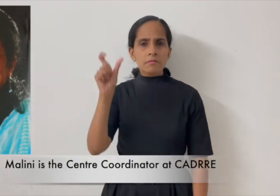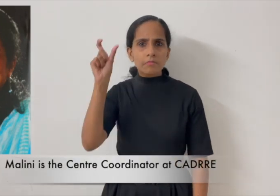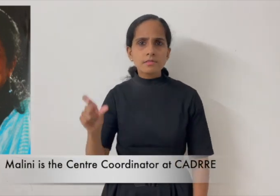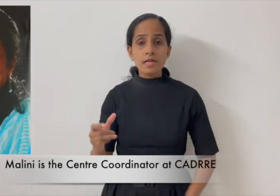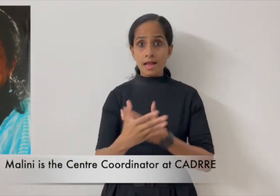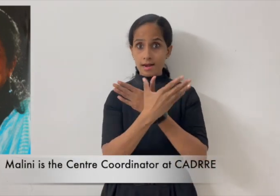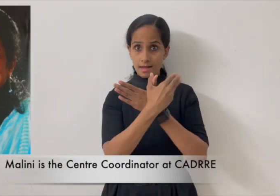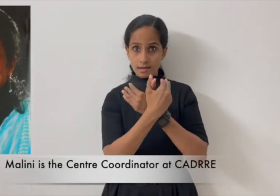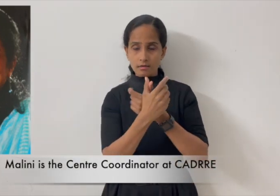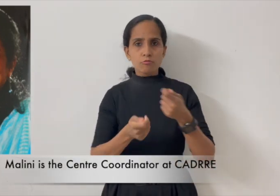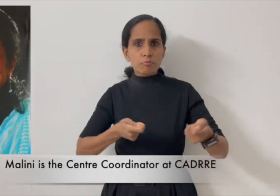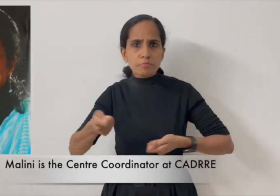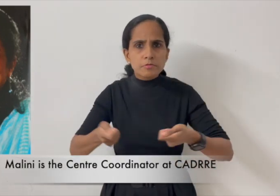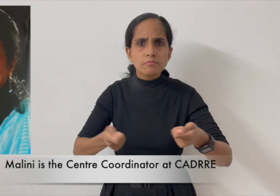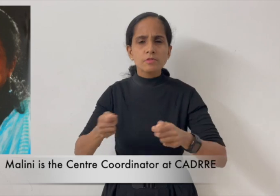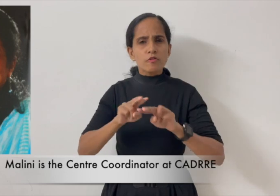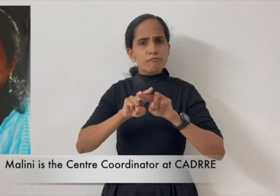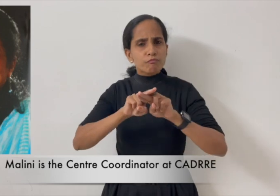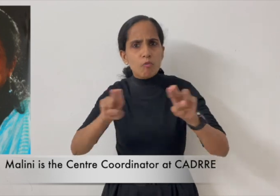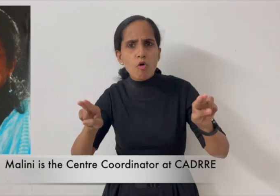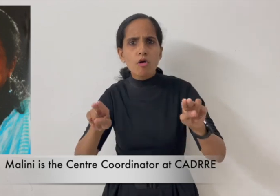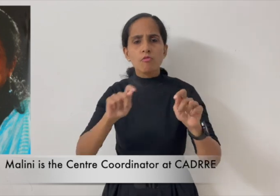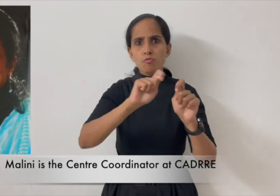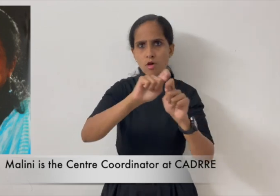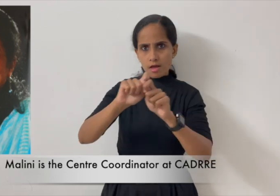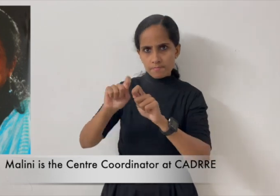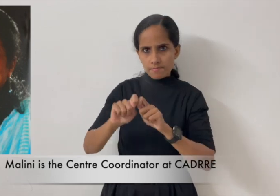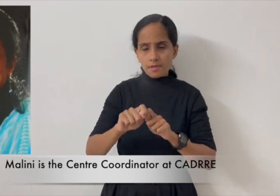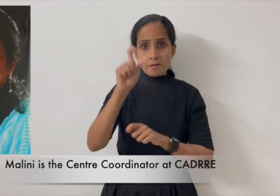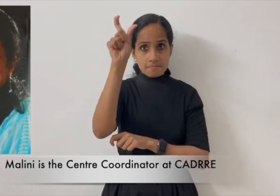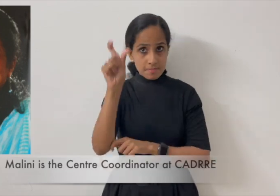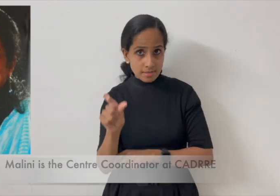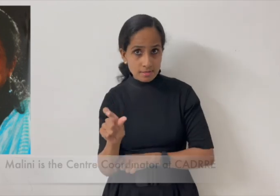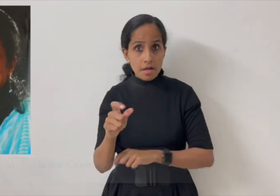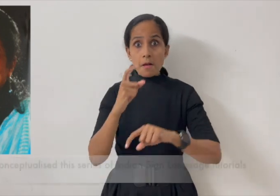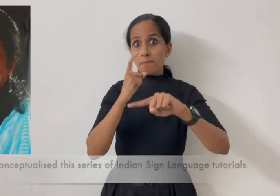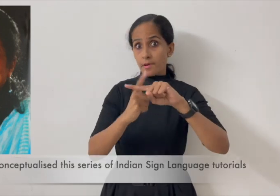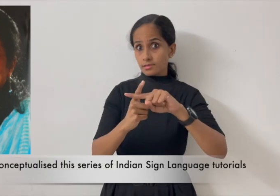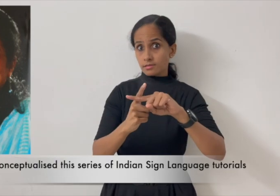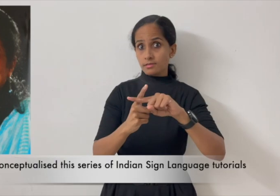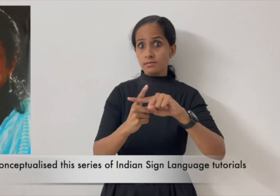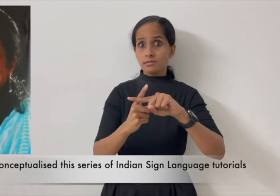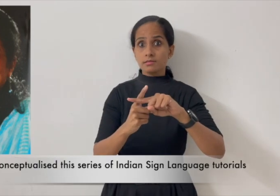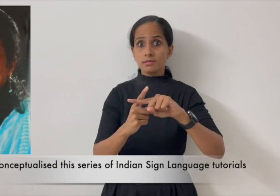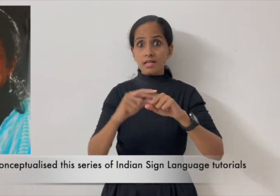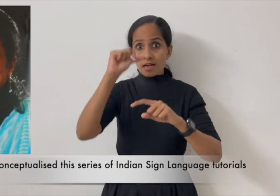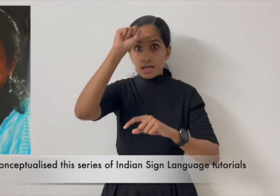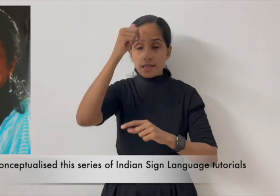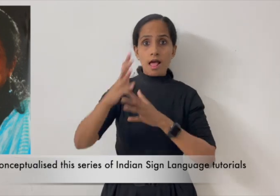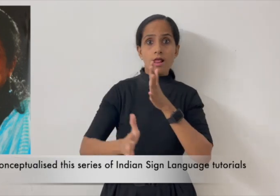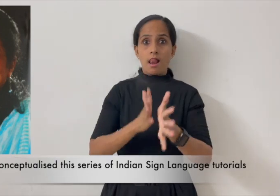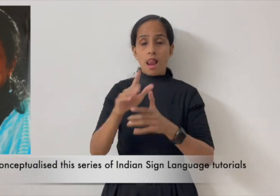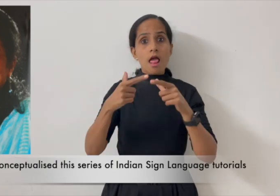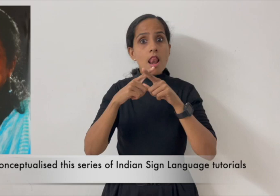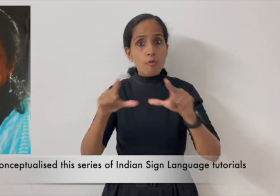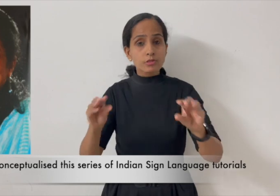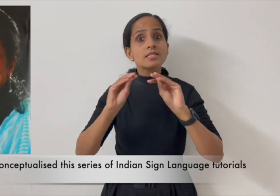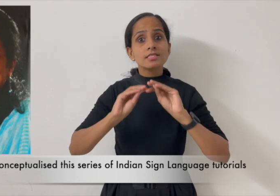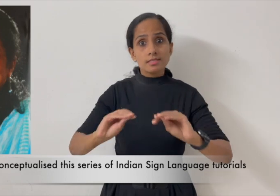Malini is the center coordinator at CADRRE and conceptualized this